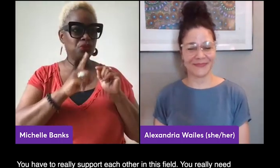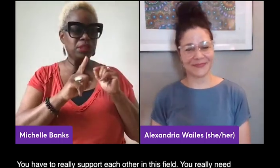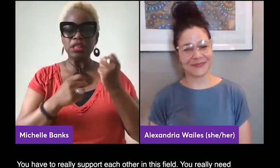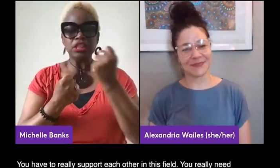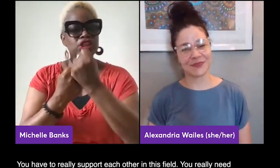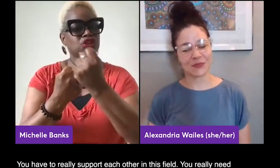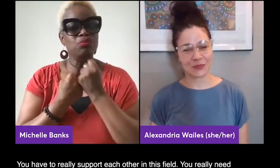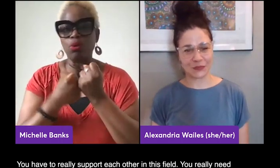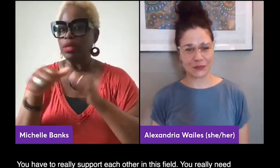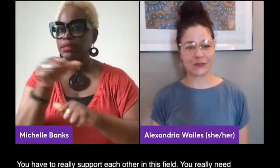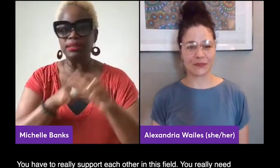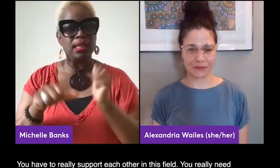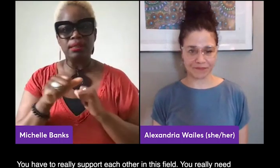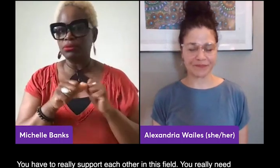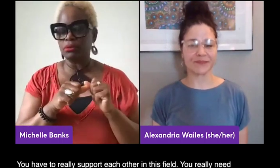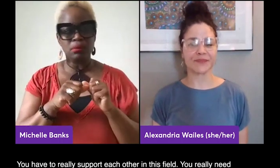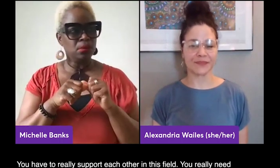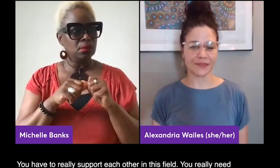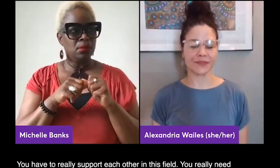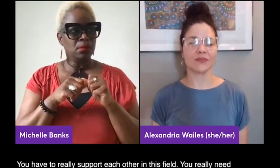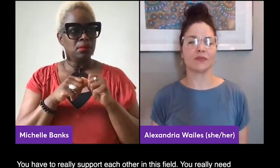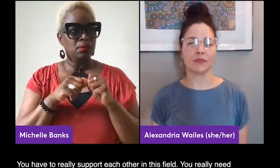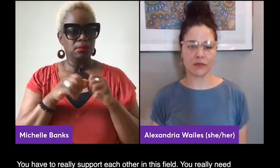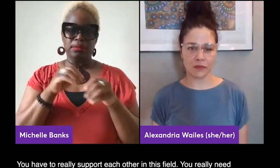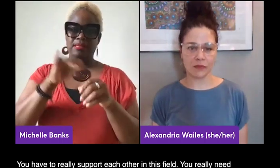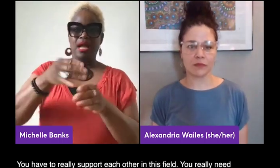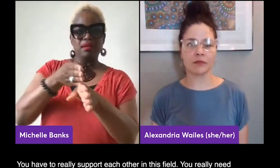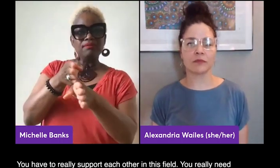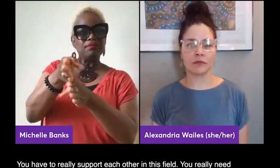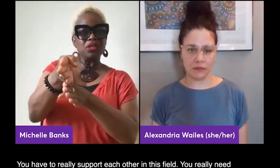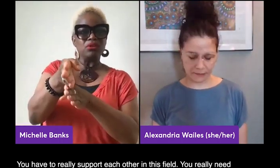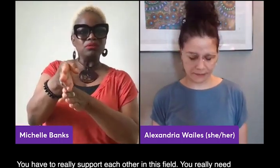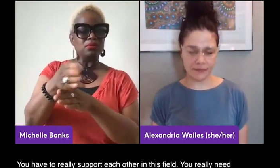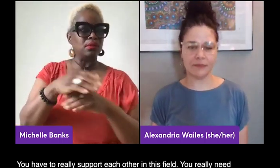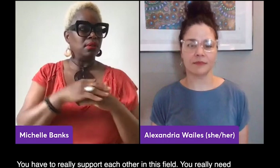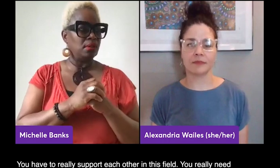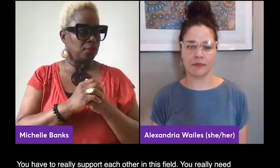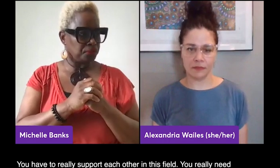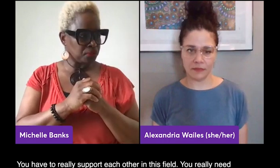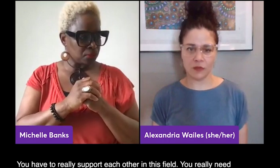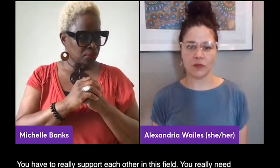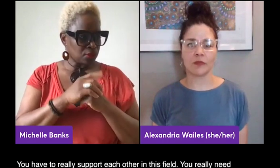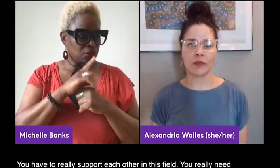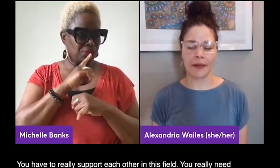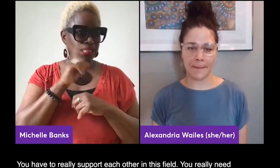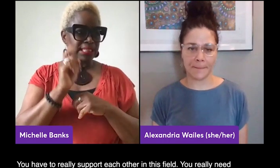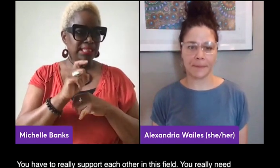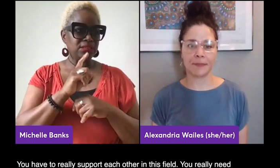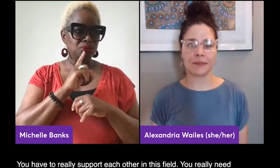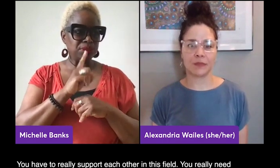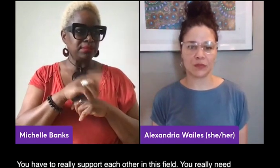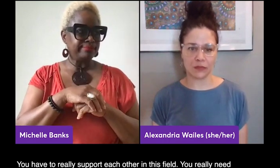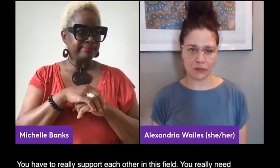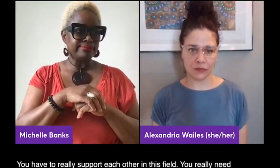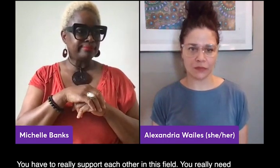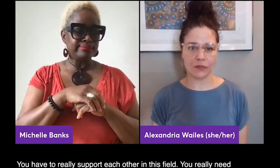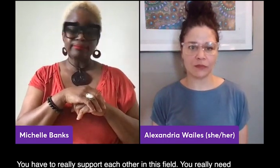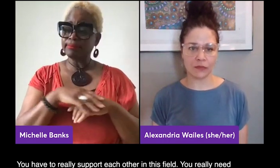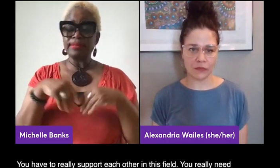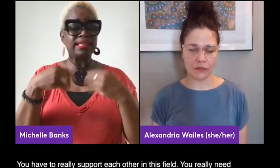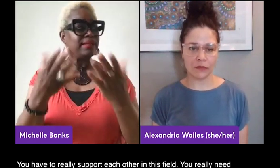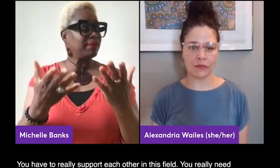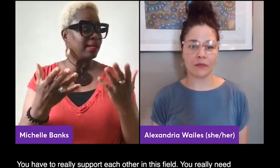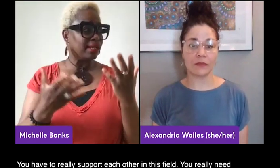really support each other in this field. You really need to be giving support as much